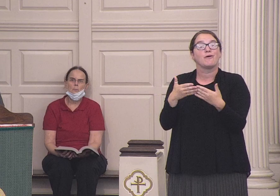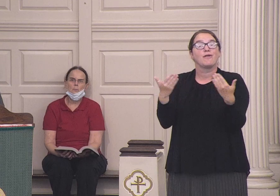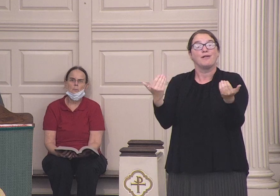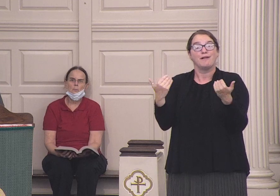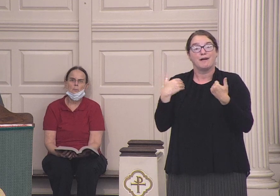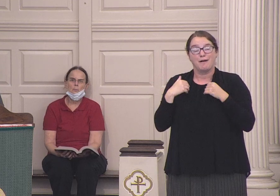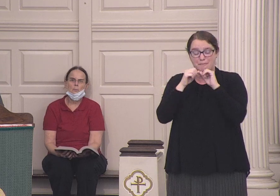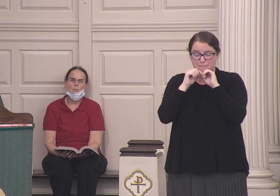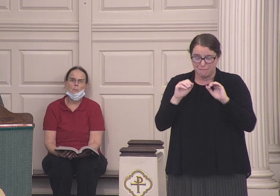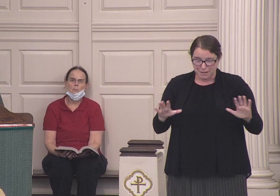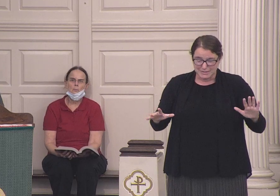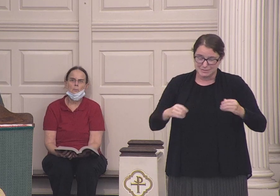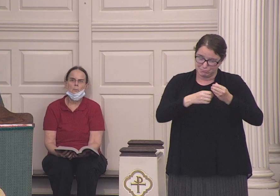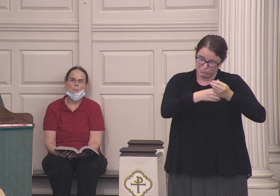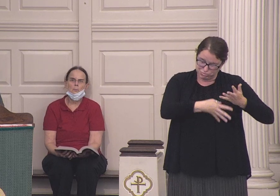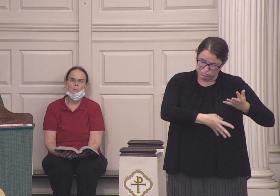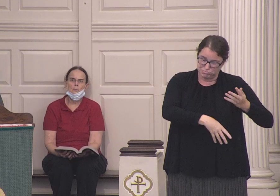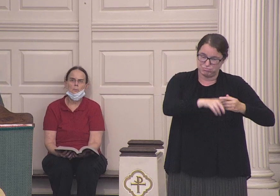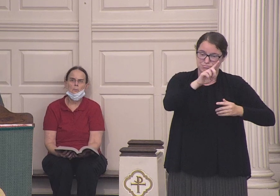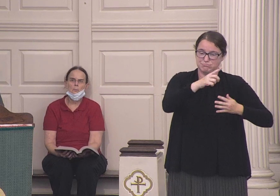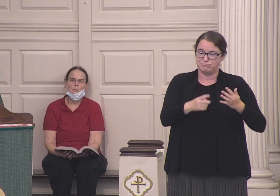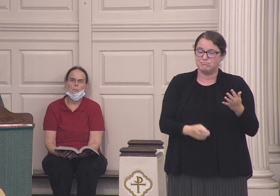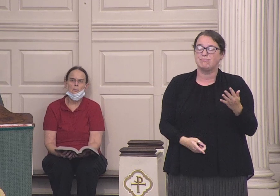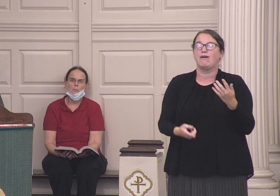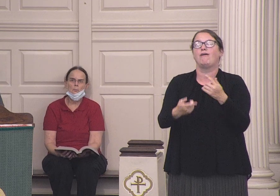every spiritual blessing in the heavens,